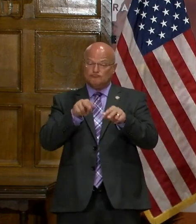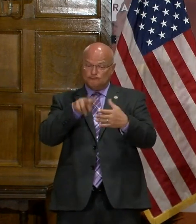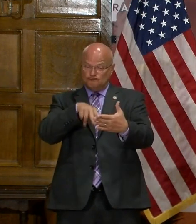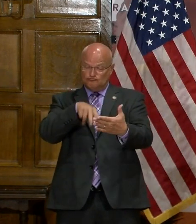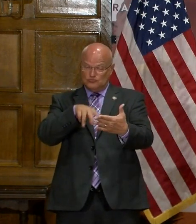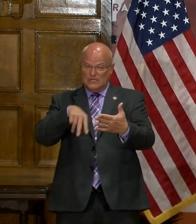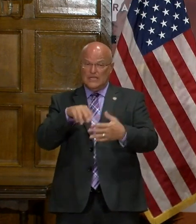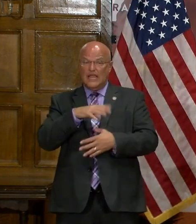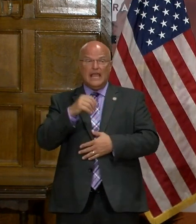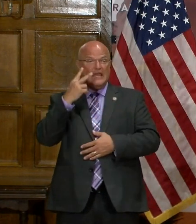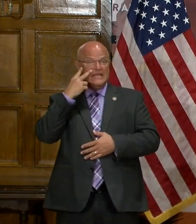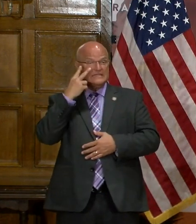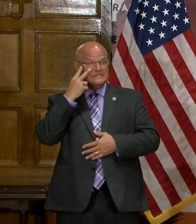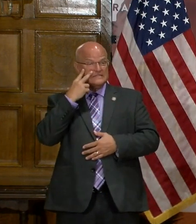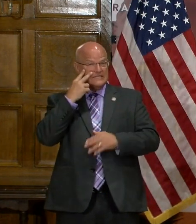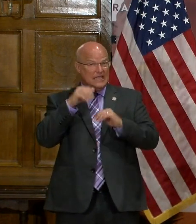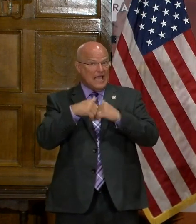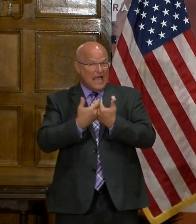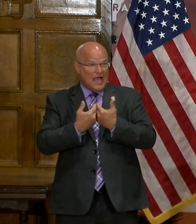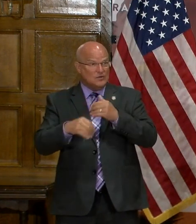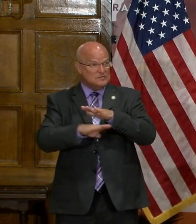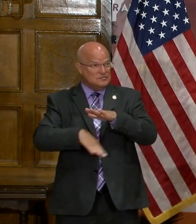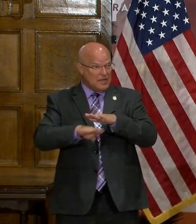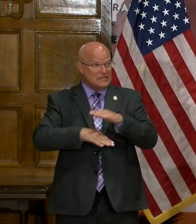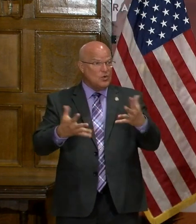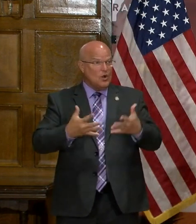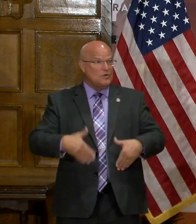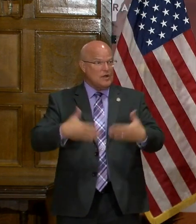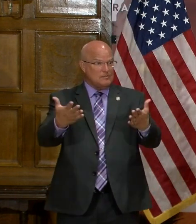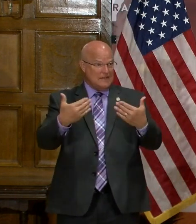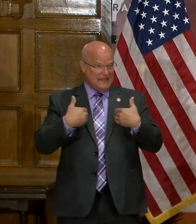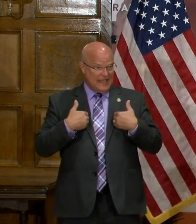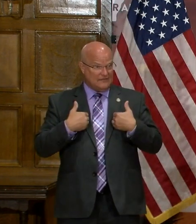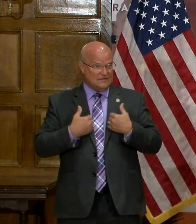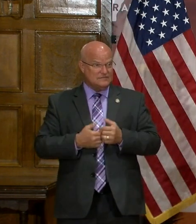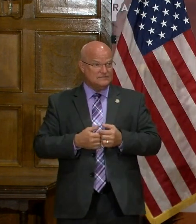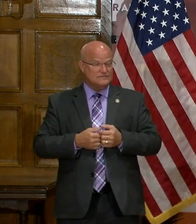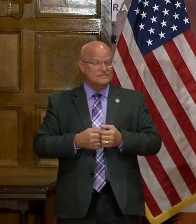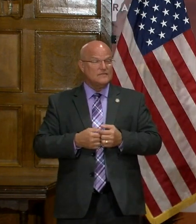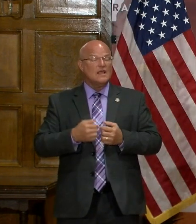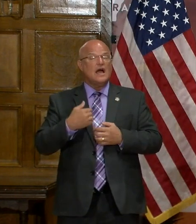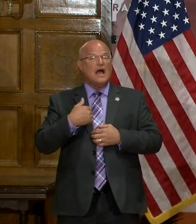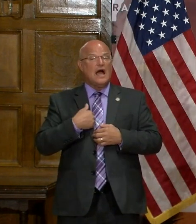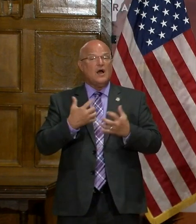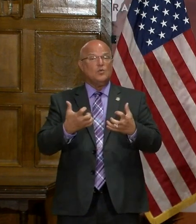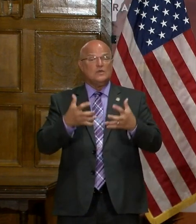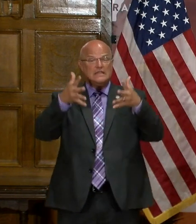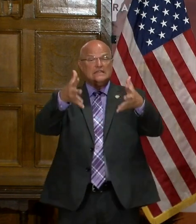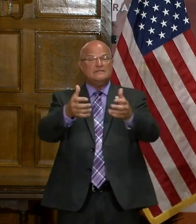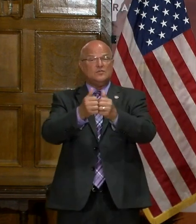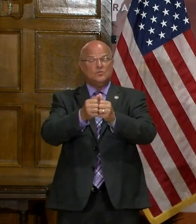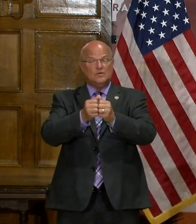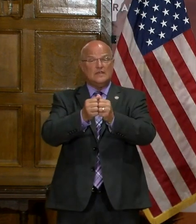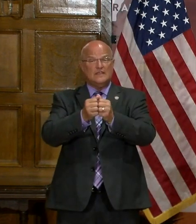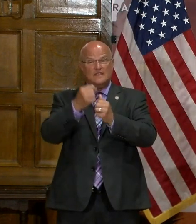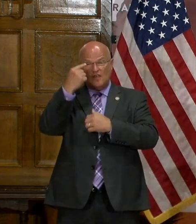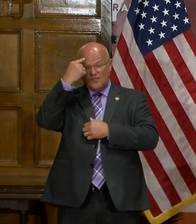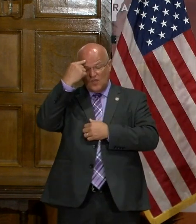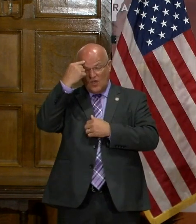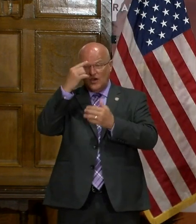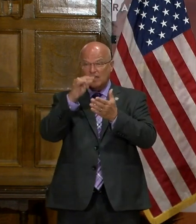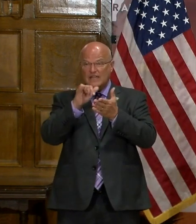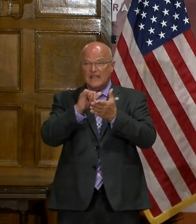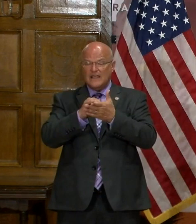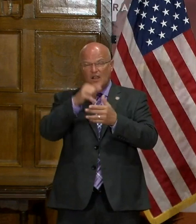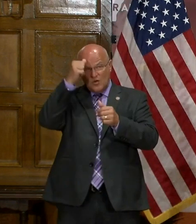it and see how it is based and what recommendations are done. I want to leave you all with the thought, though,